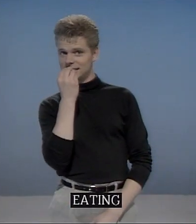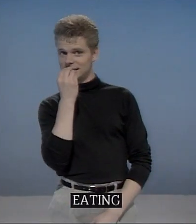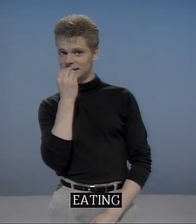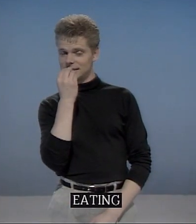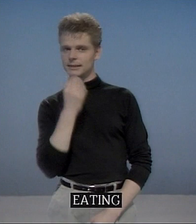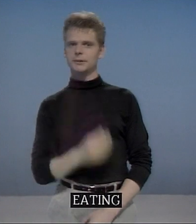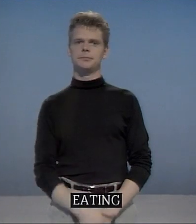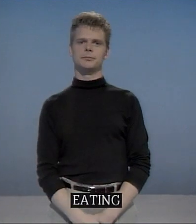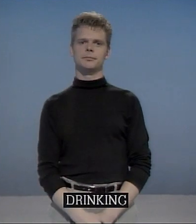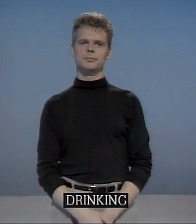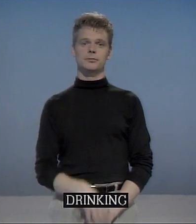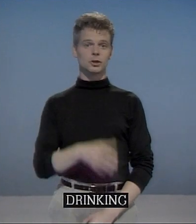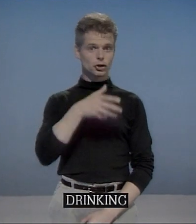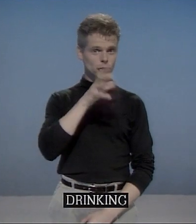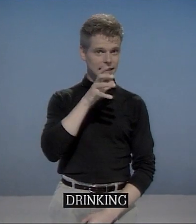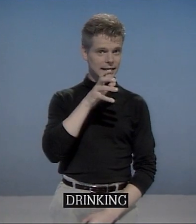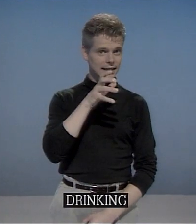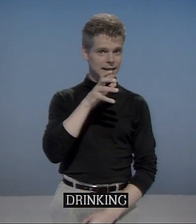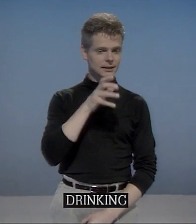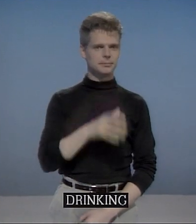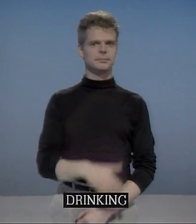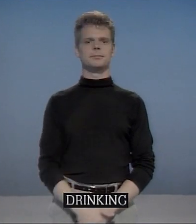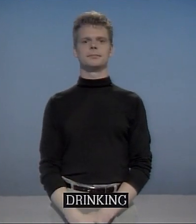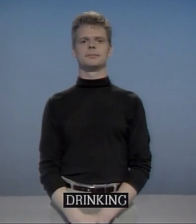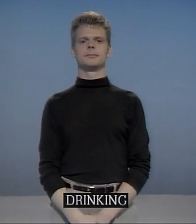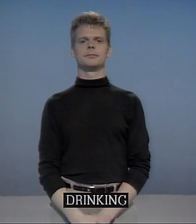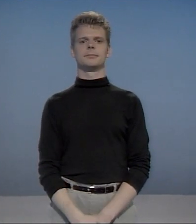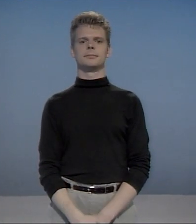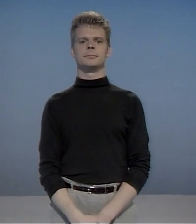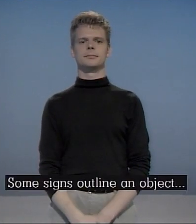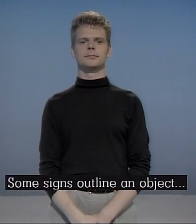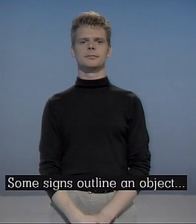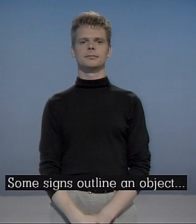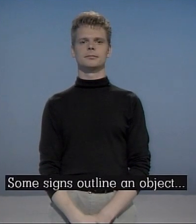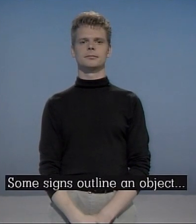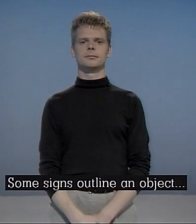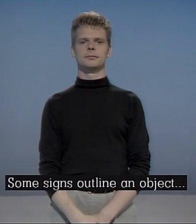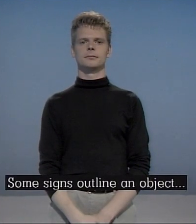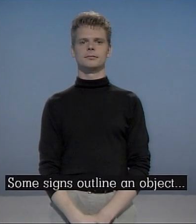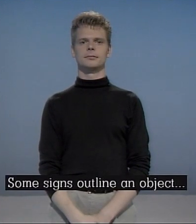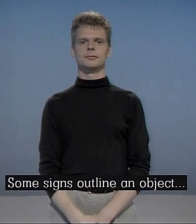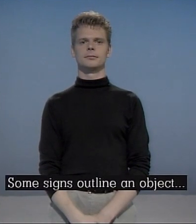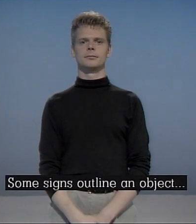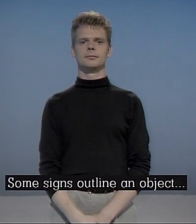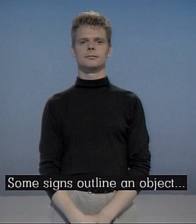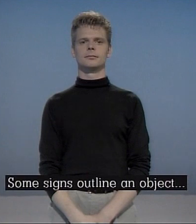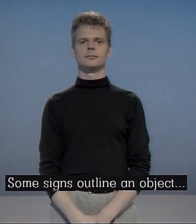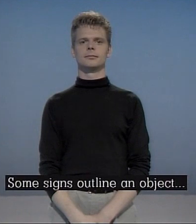Eating, drinking. And signs made from the outline of an